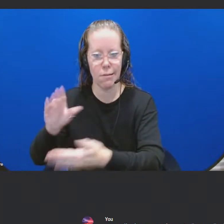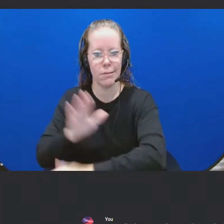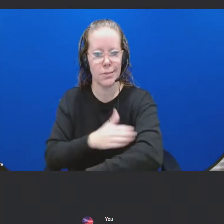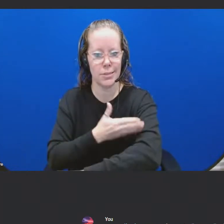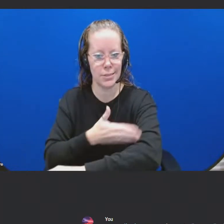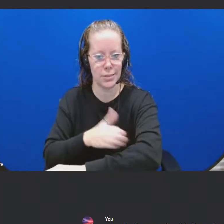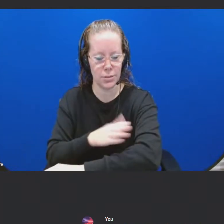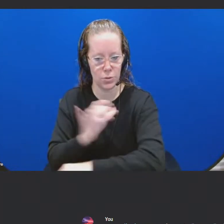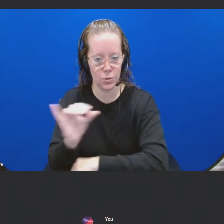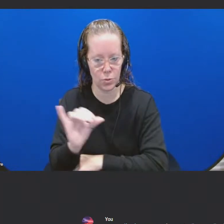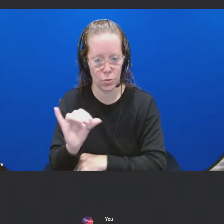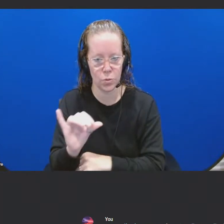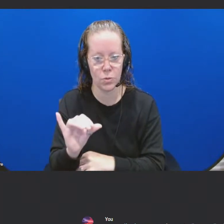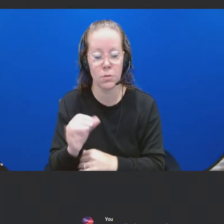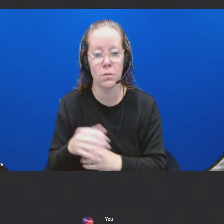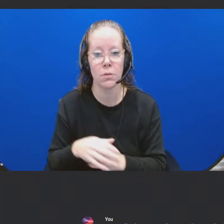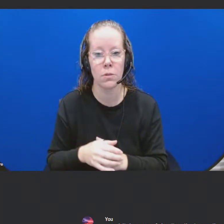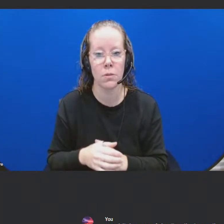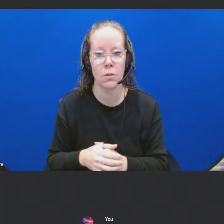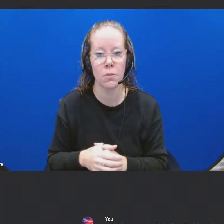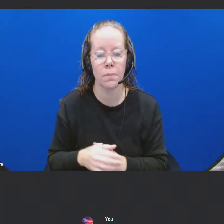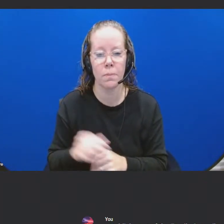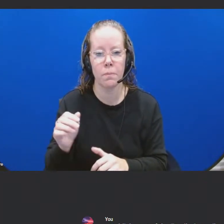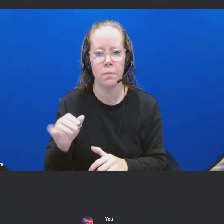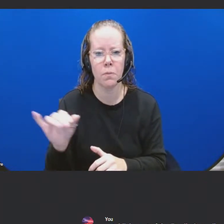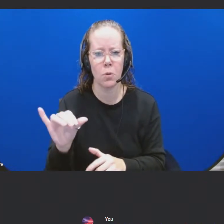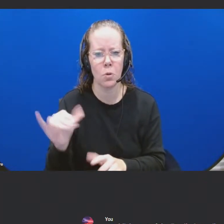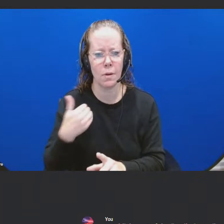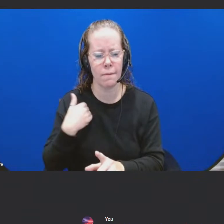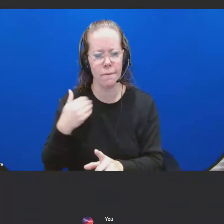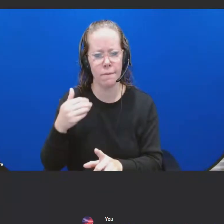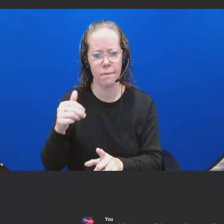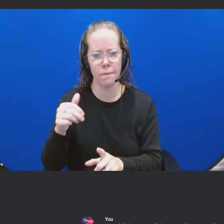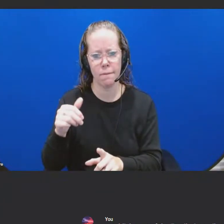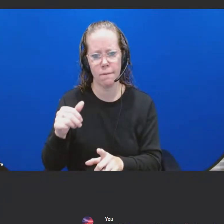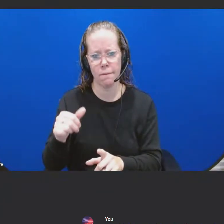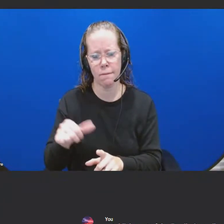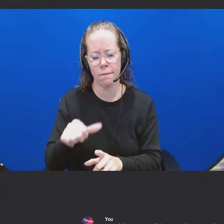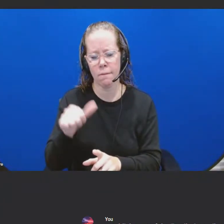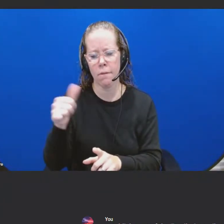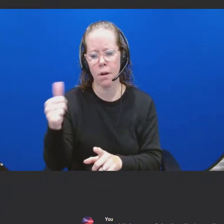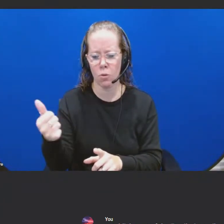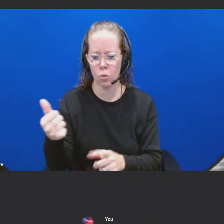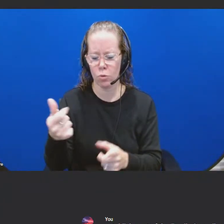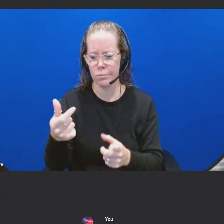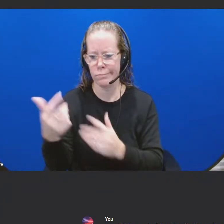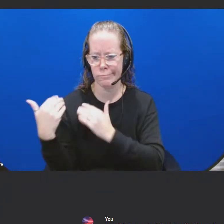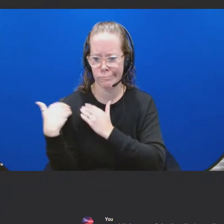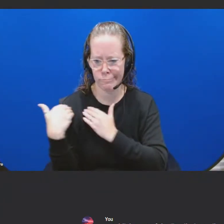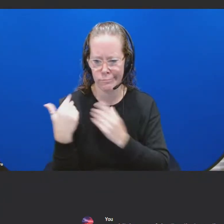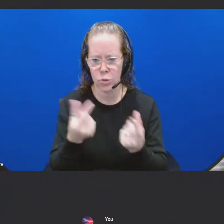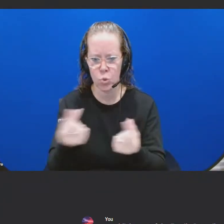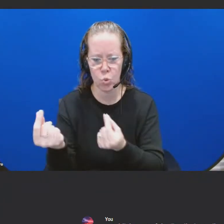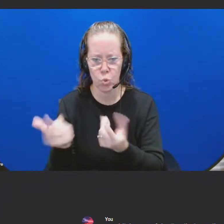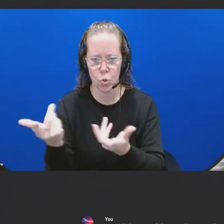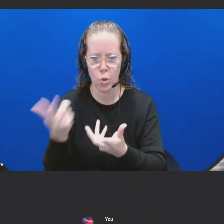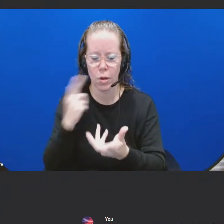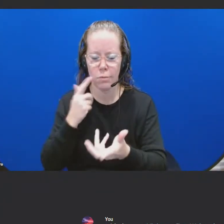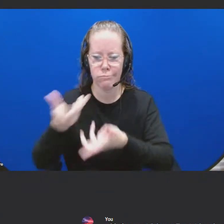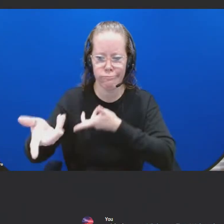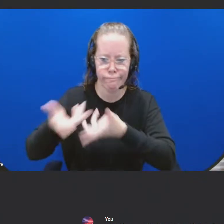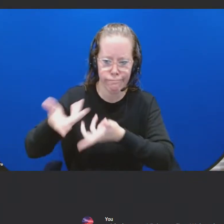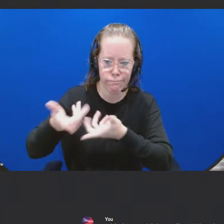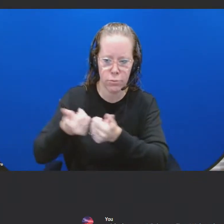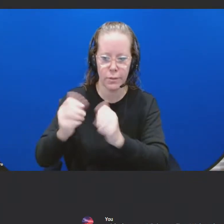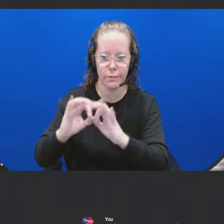have um, other things that she's doing, which is interacting with residents and families